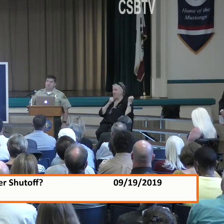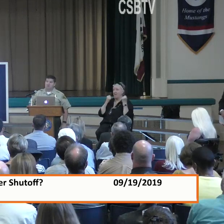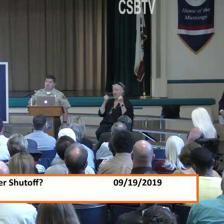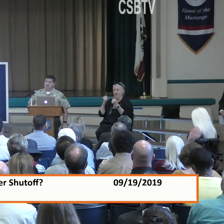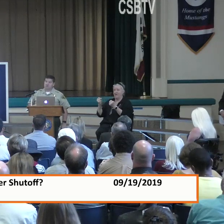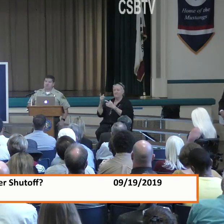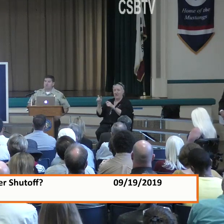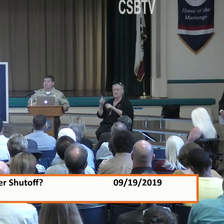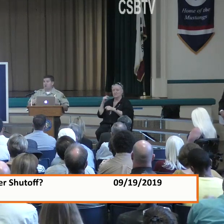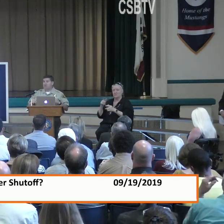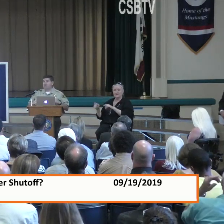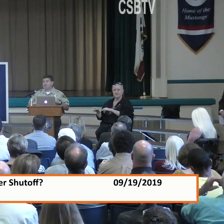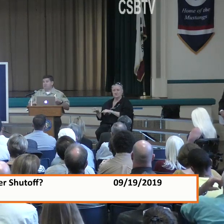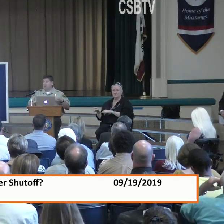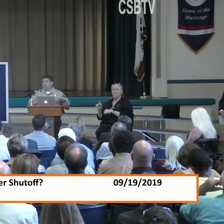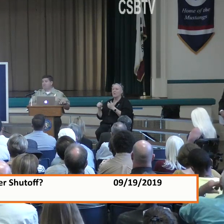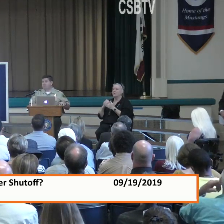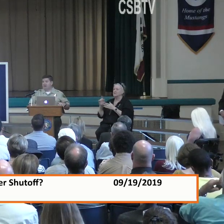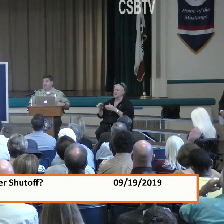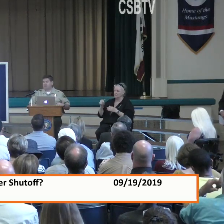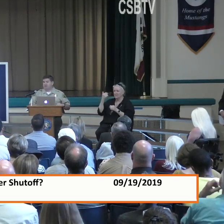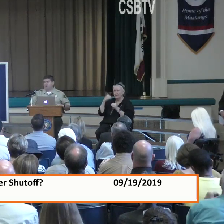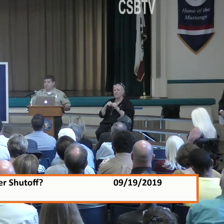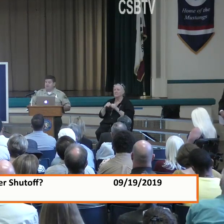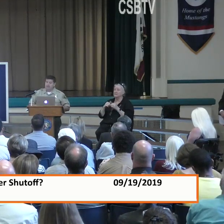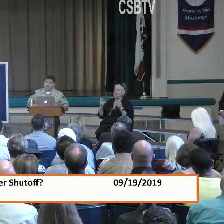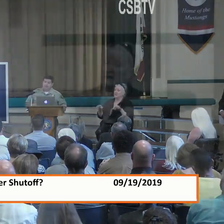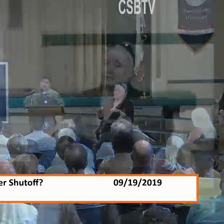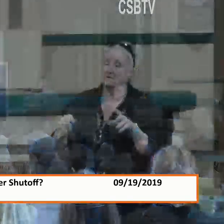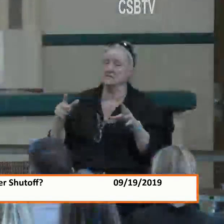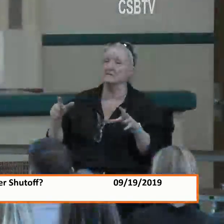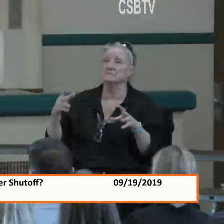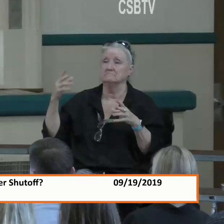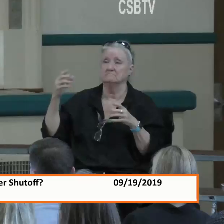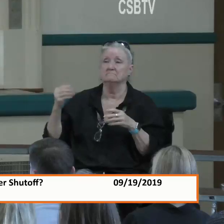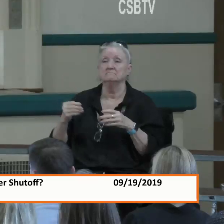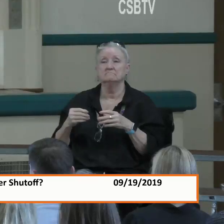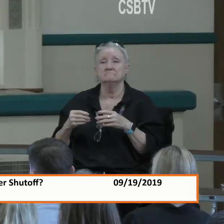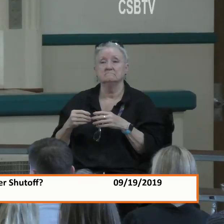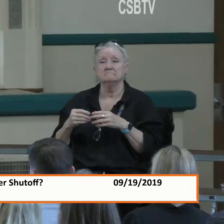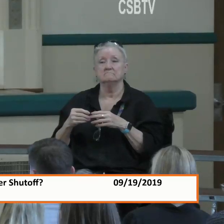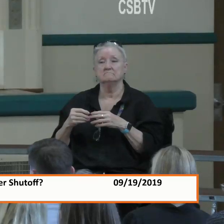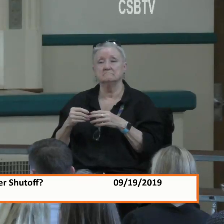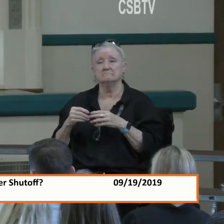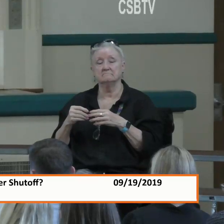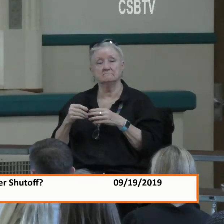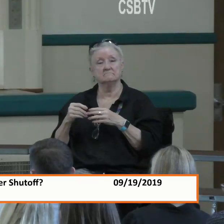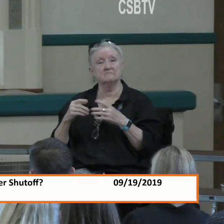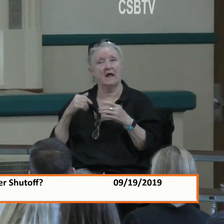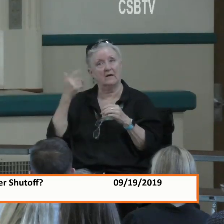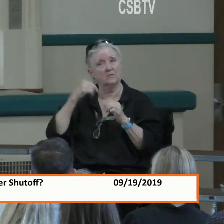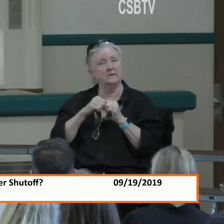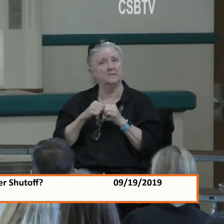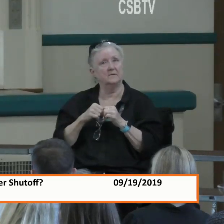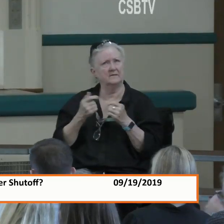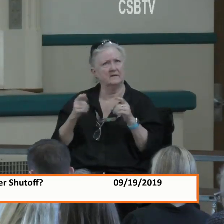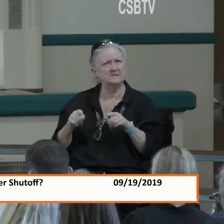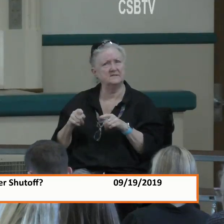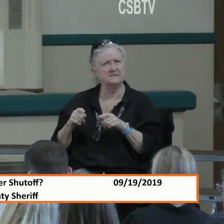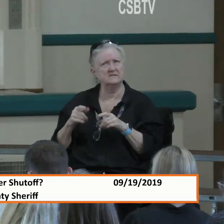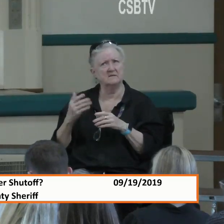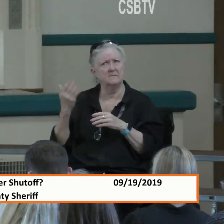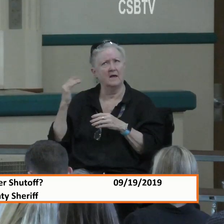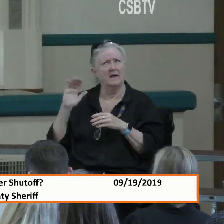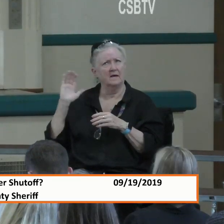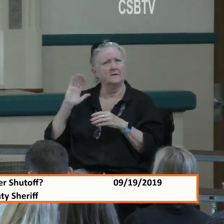fast for the conditions. We all need to remember that that has occurred. You know, I remember an instance back